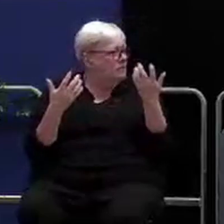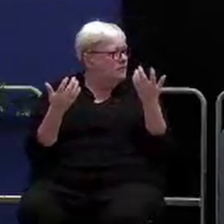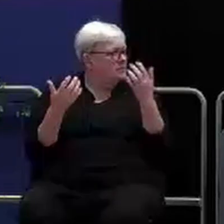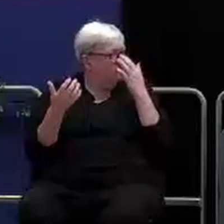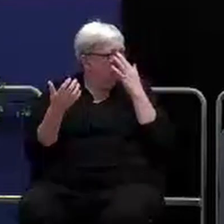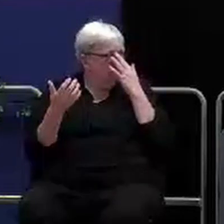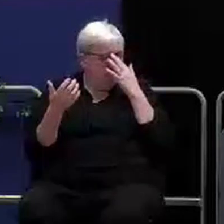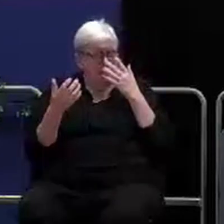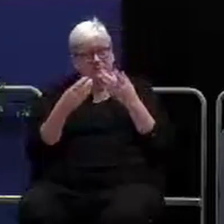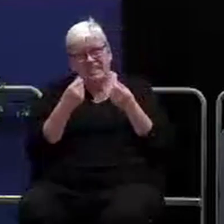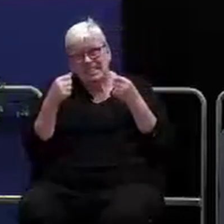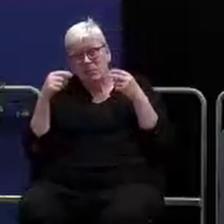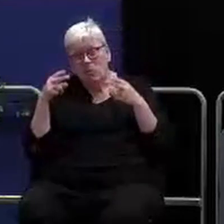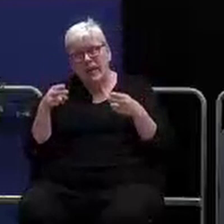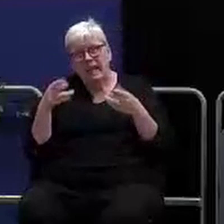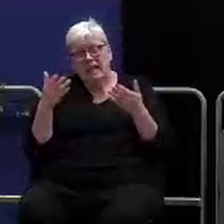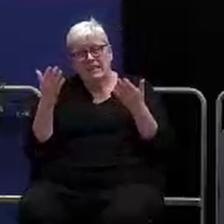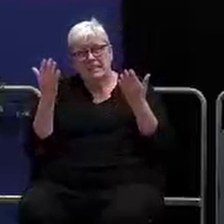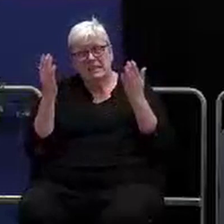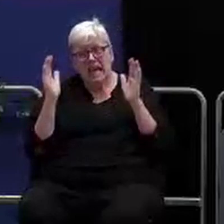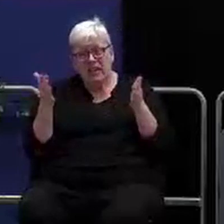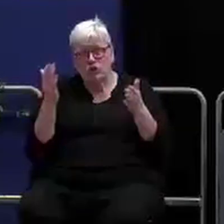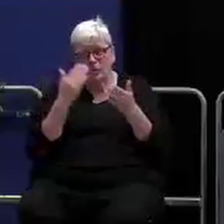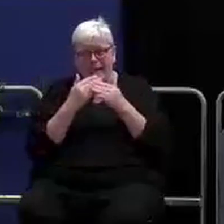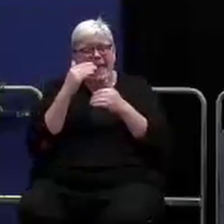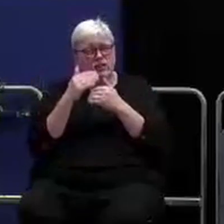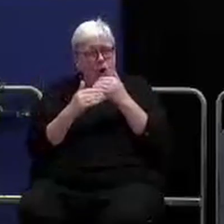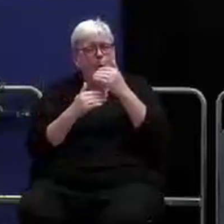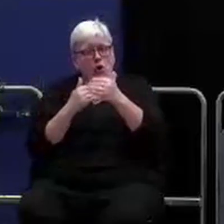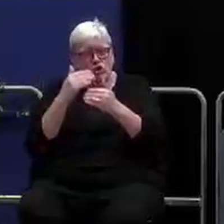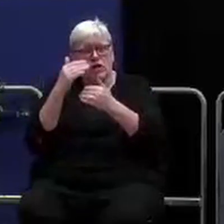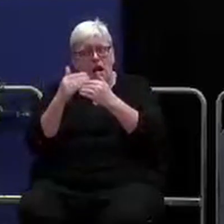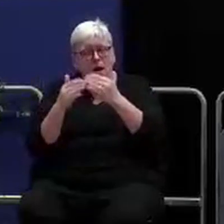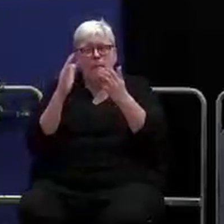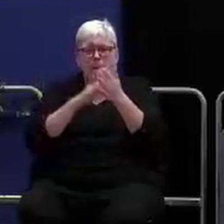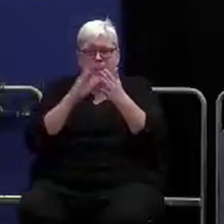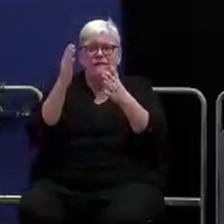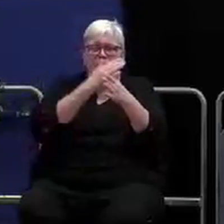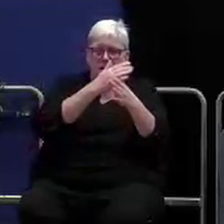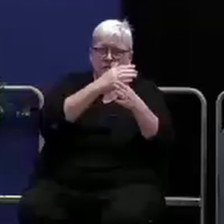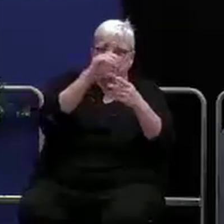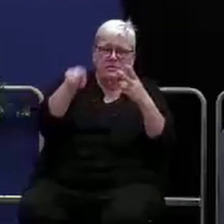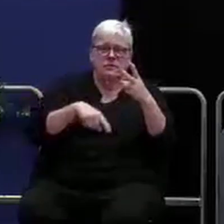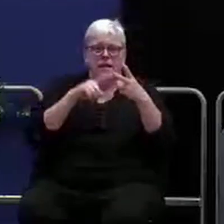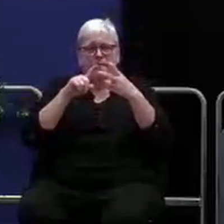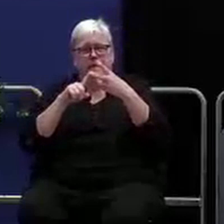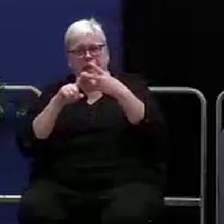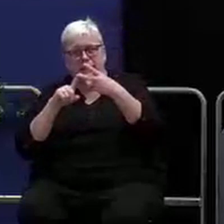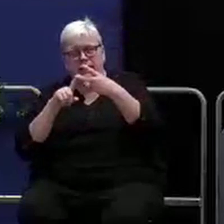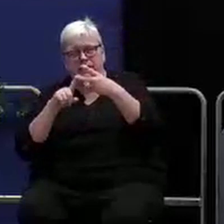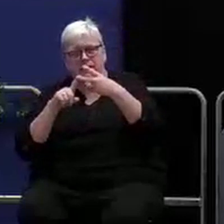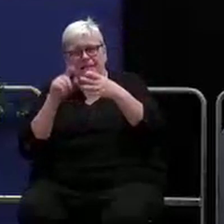So in some ways it had to be in order. So it was my mother came first, and then the texts, and then